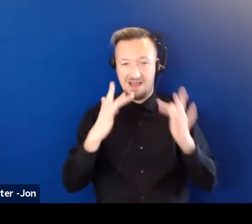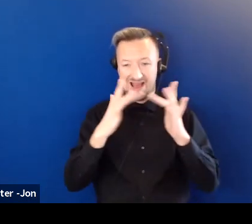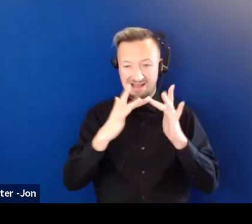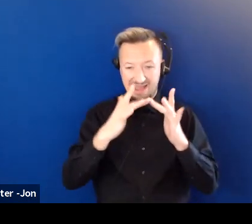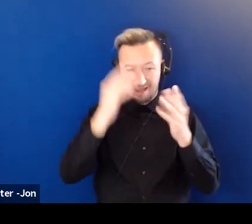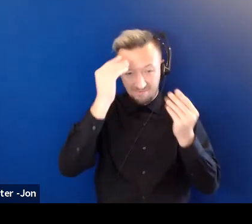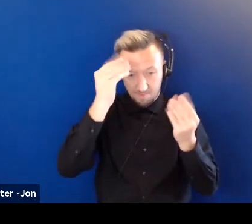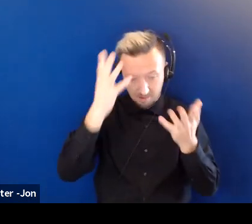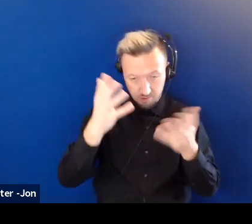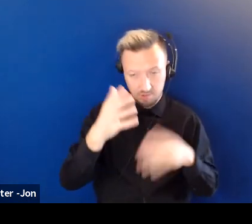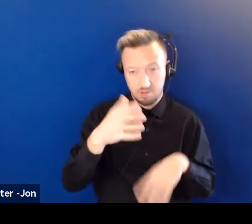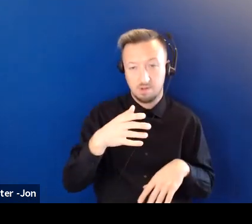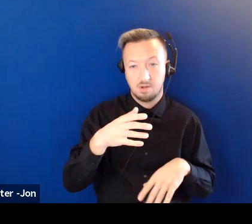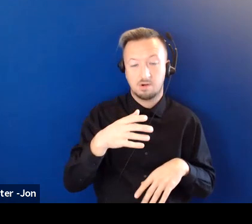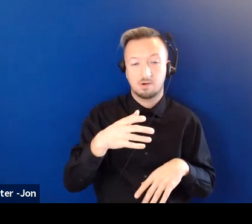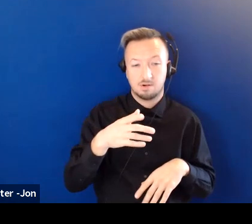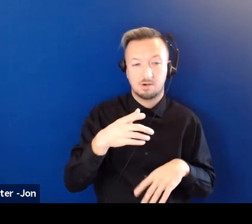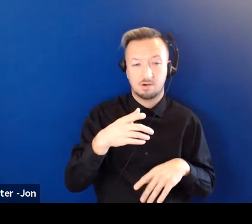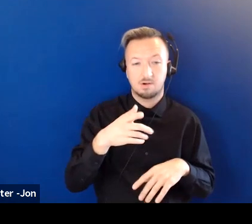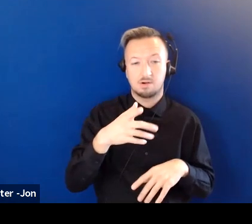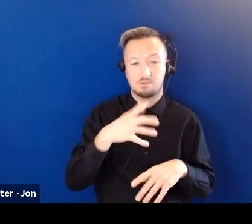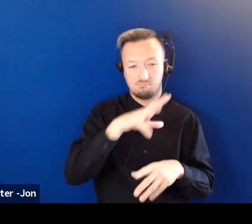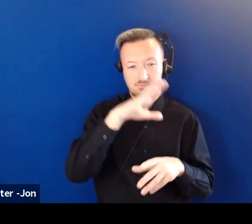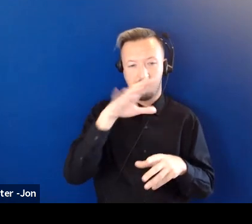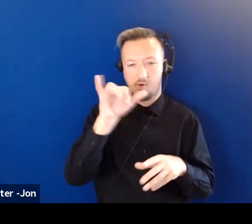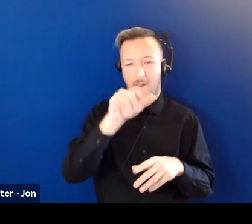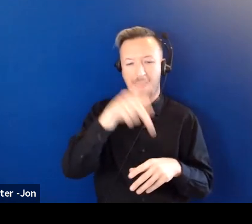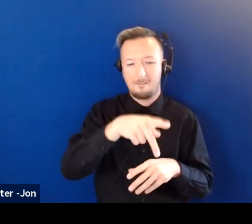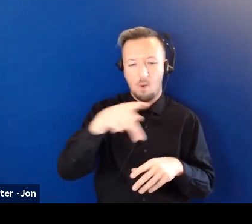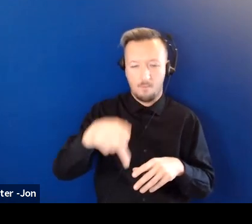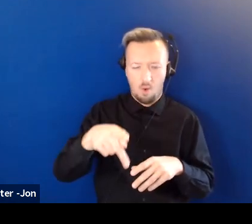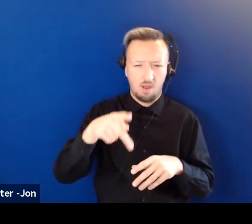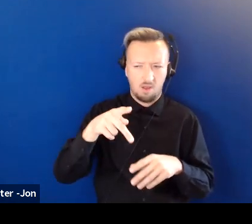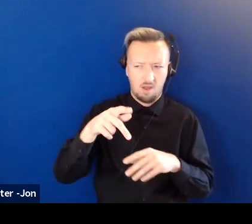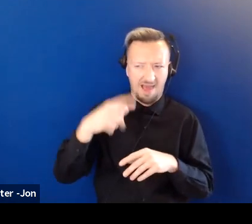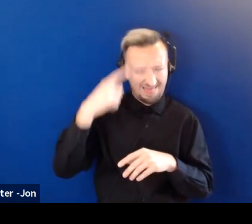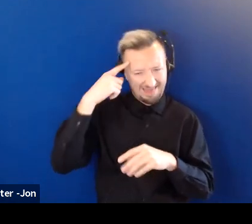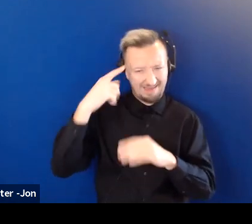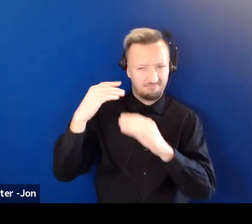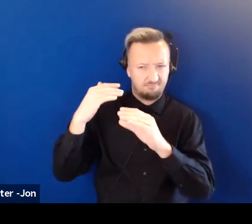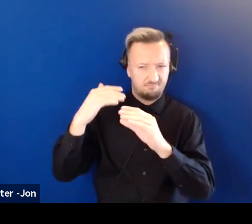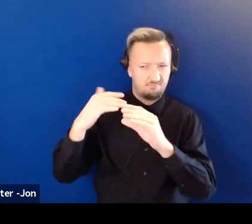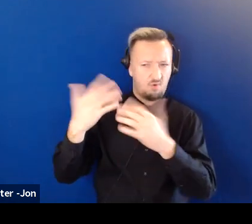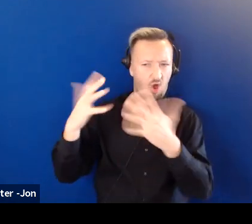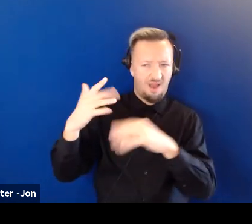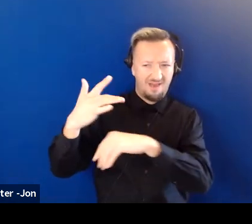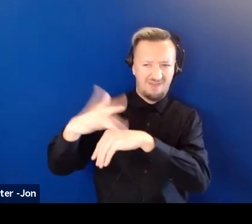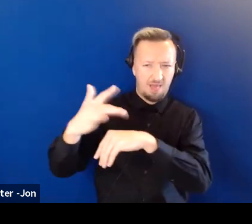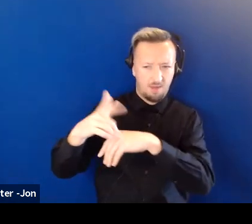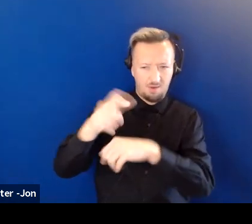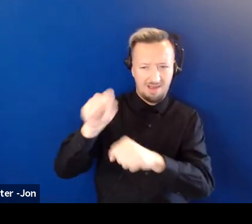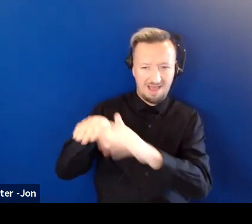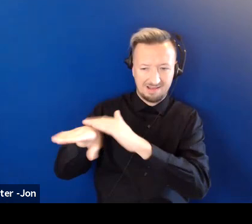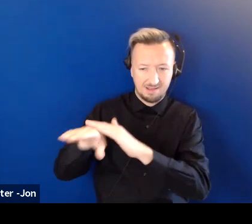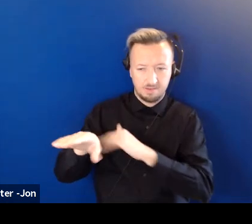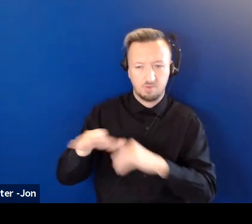information. And it's included in the PowerPoint, which I believe is available to you all, but please feel free